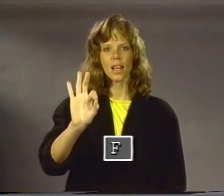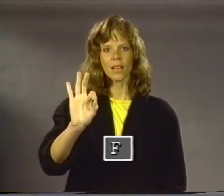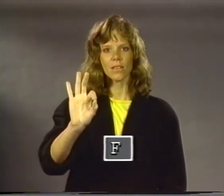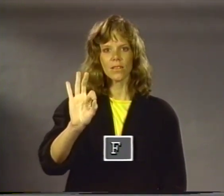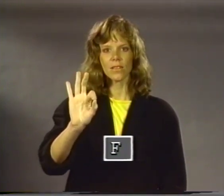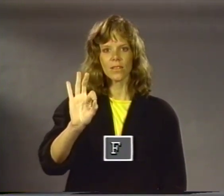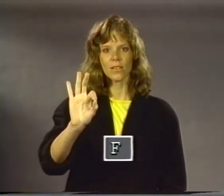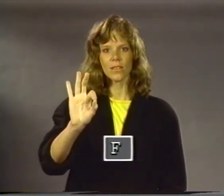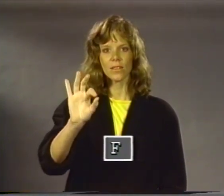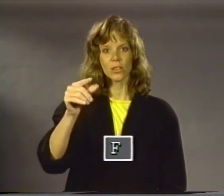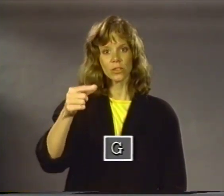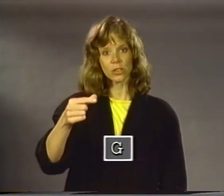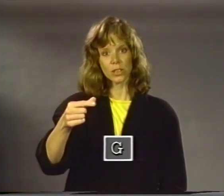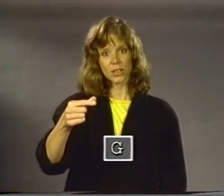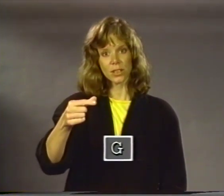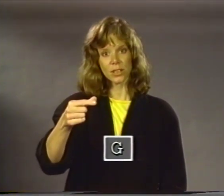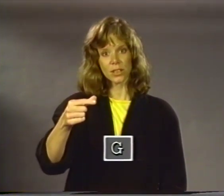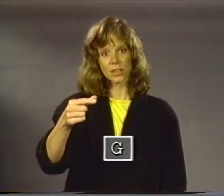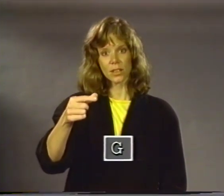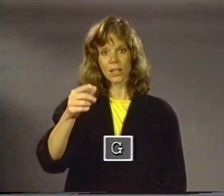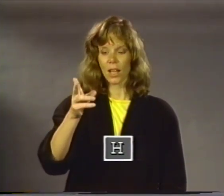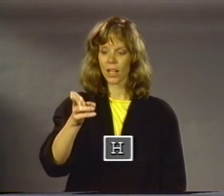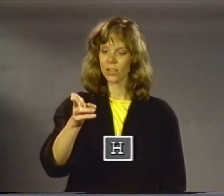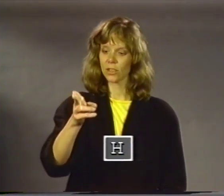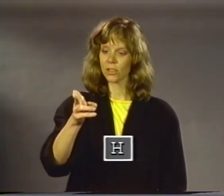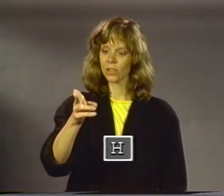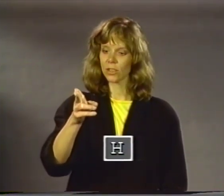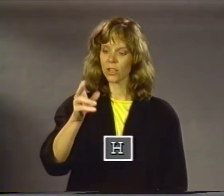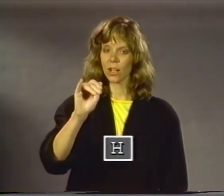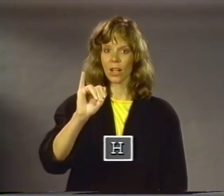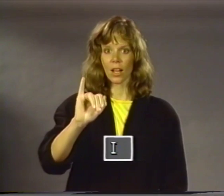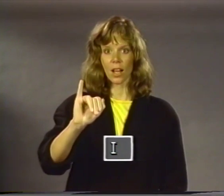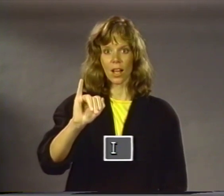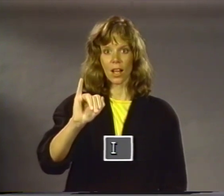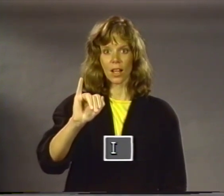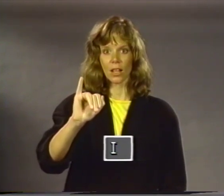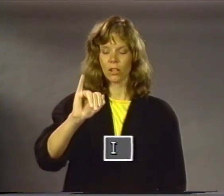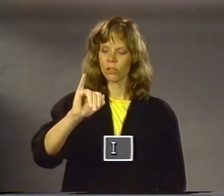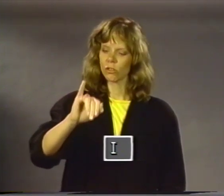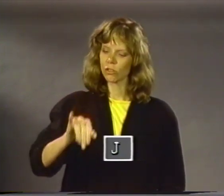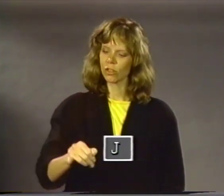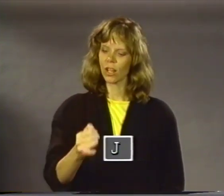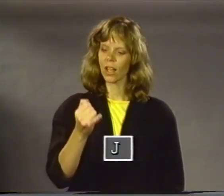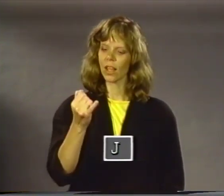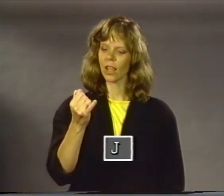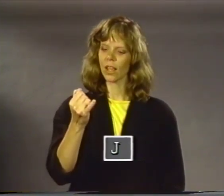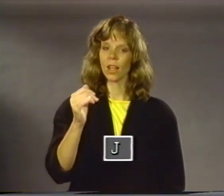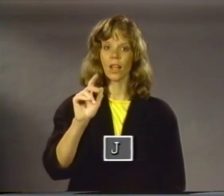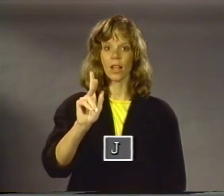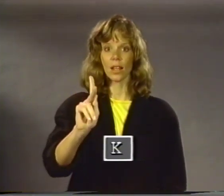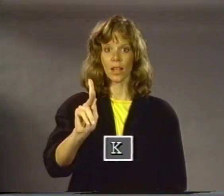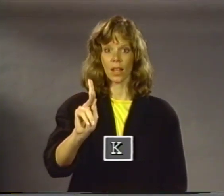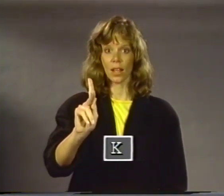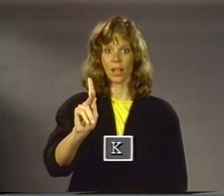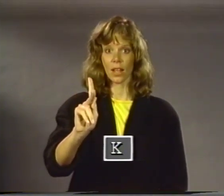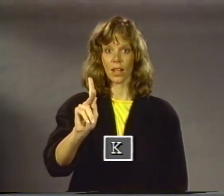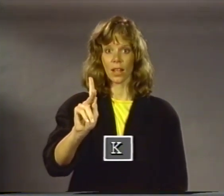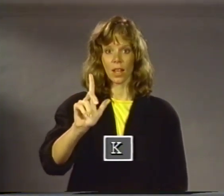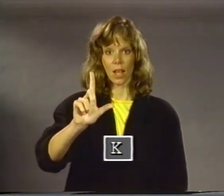F, G, H, I, J, K,